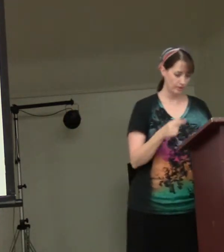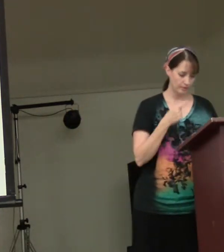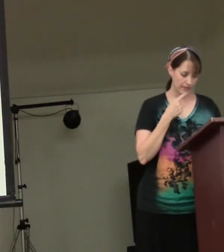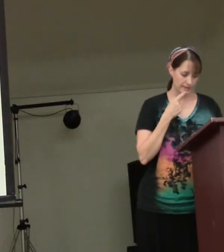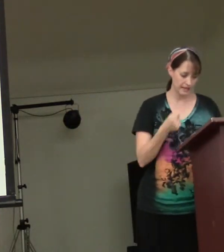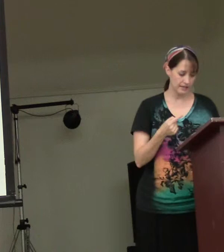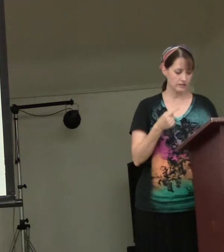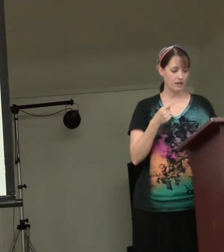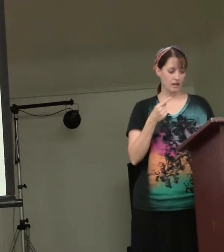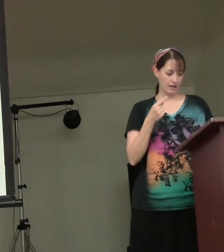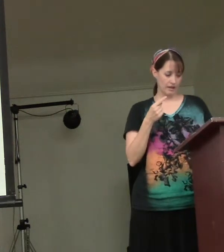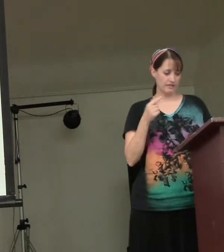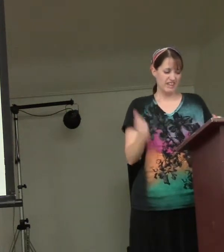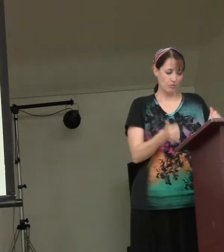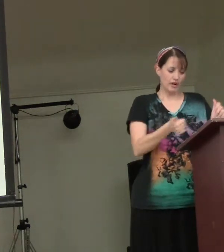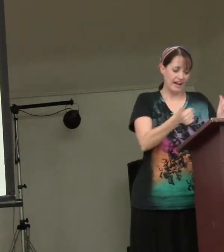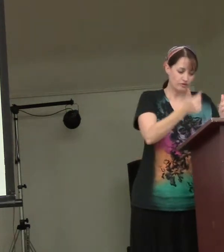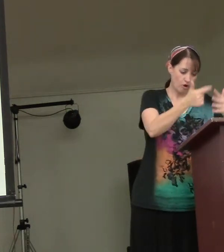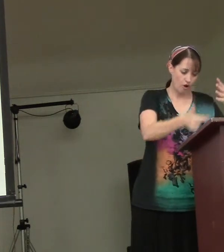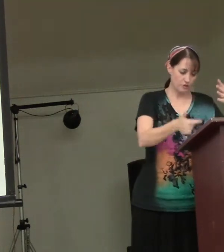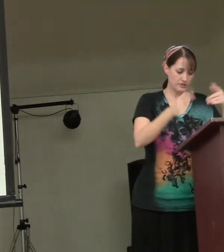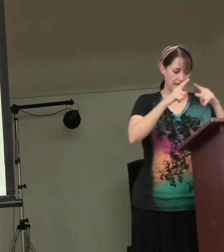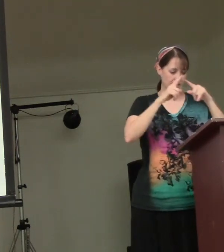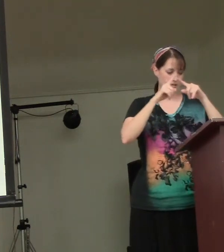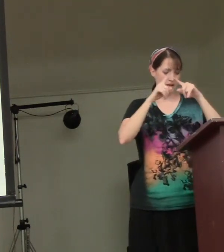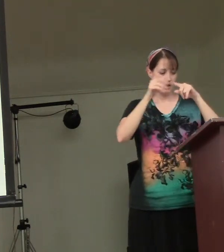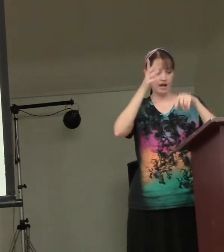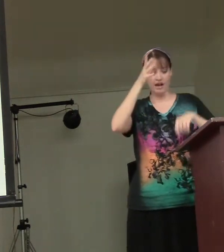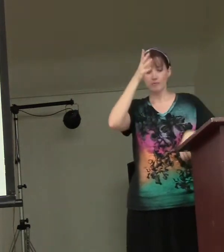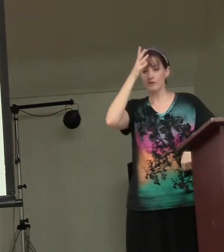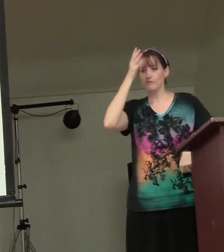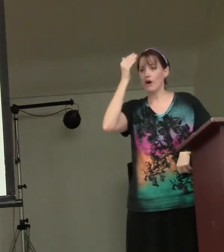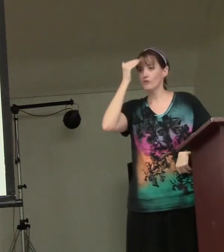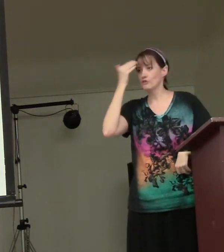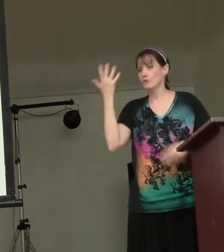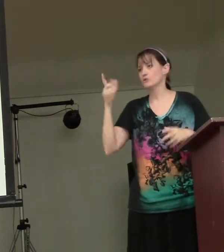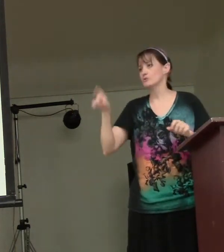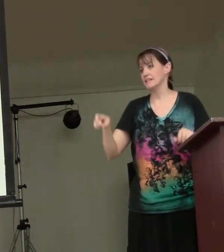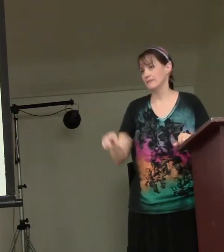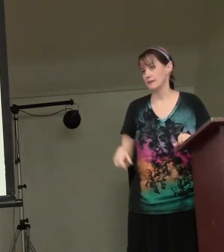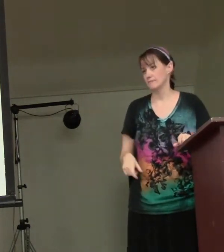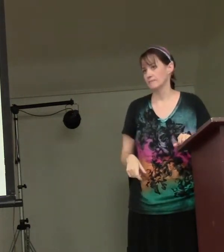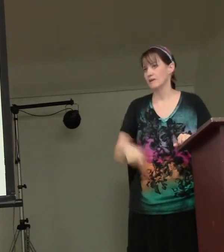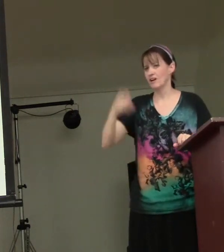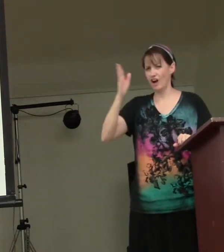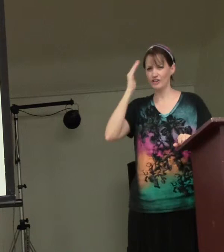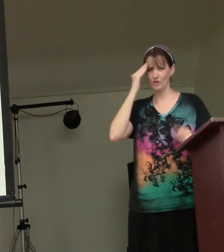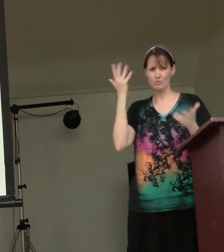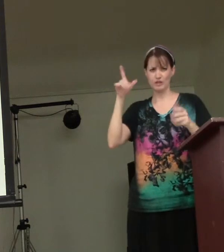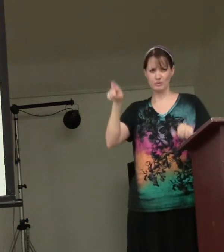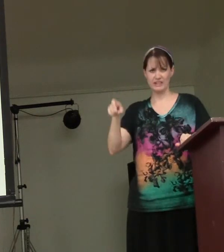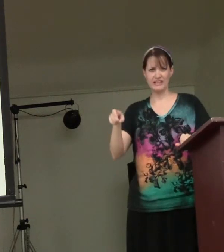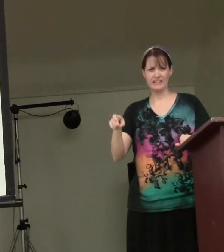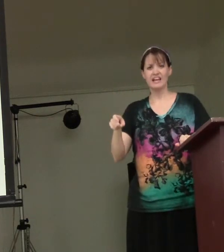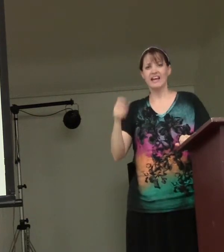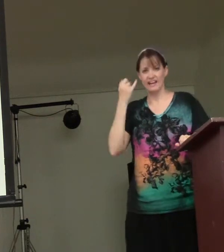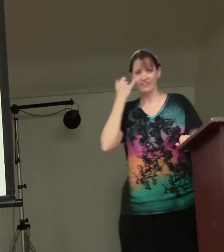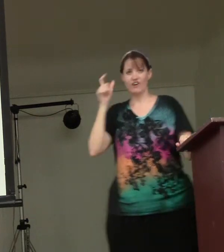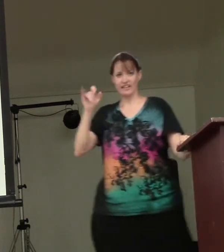He says, they run after all those things, but your Father knows you need them. God knows what you need. If I need